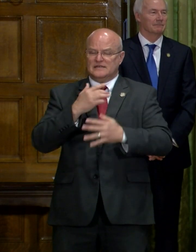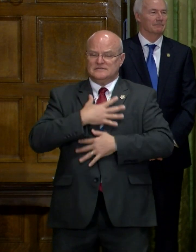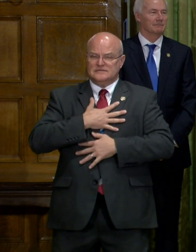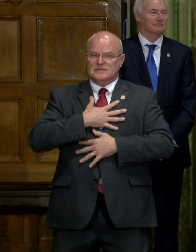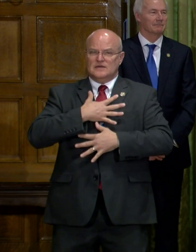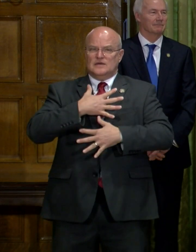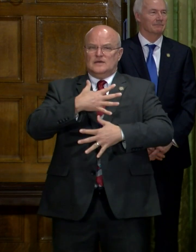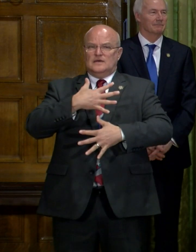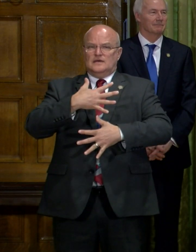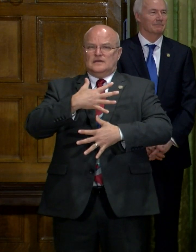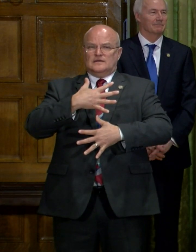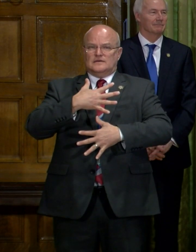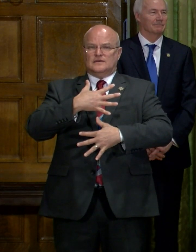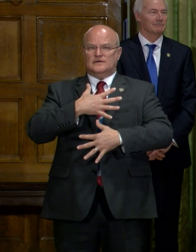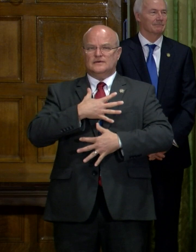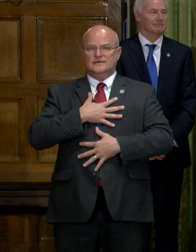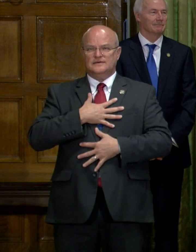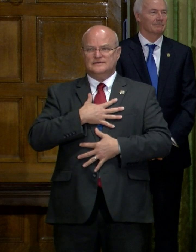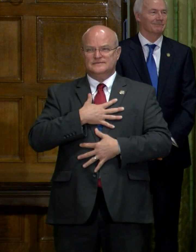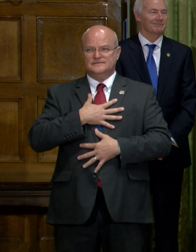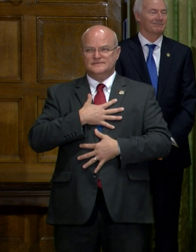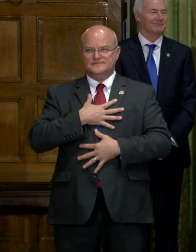deep breath.